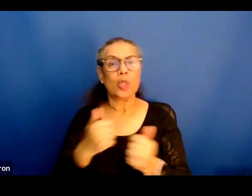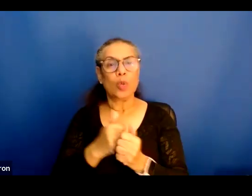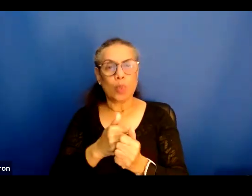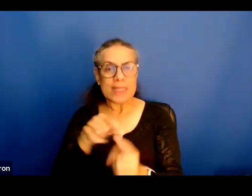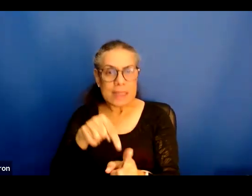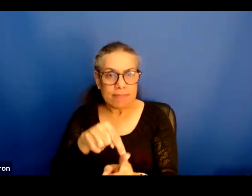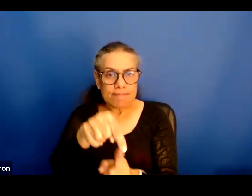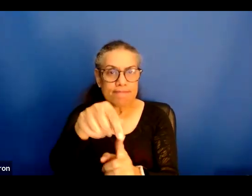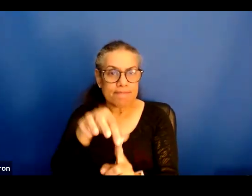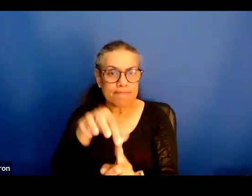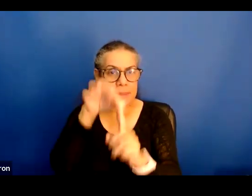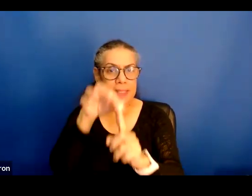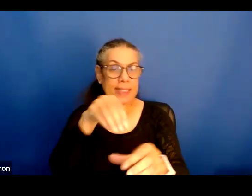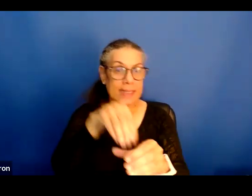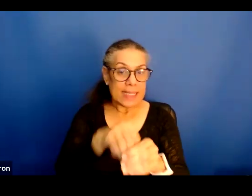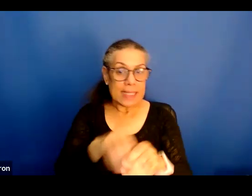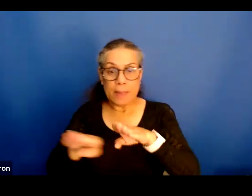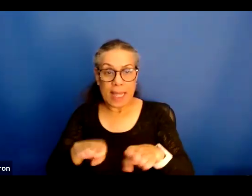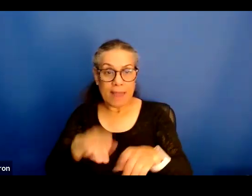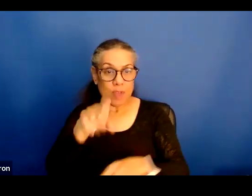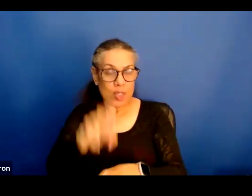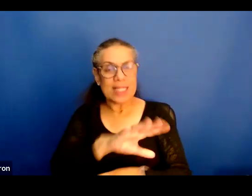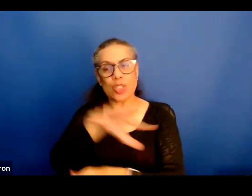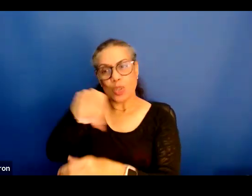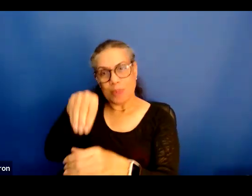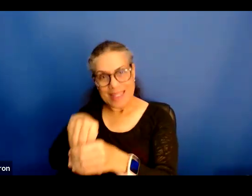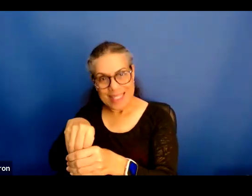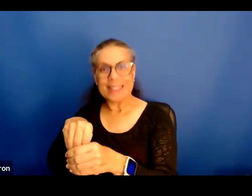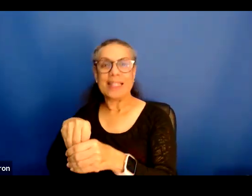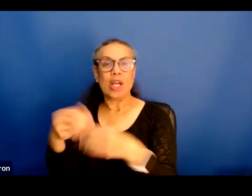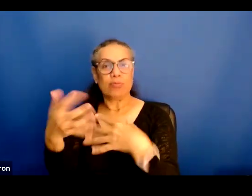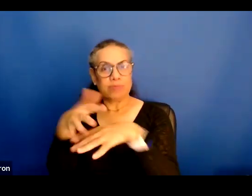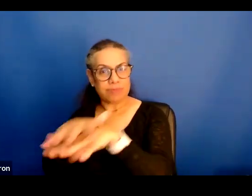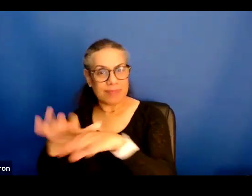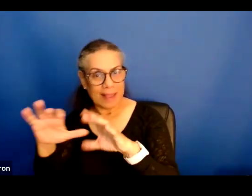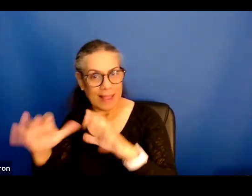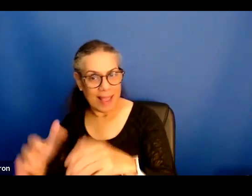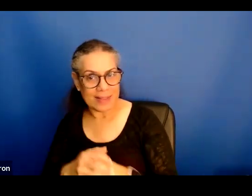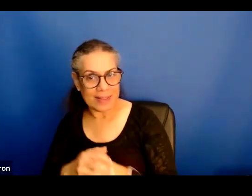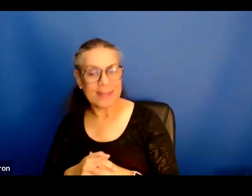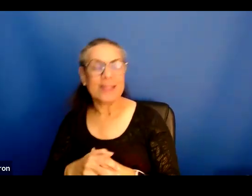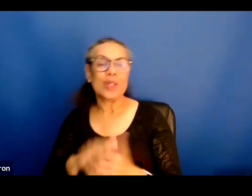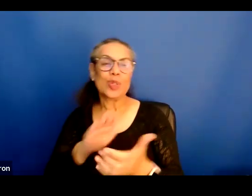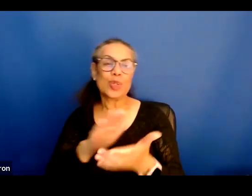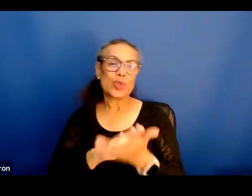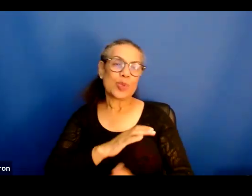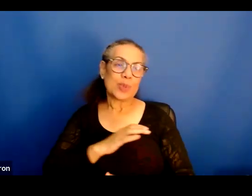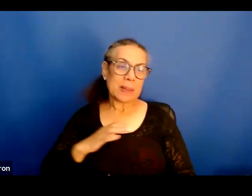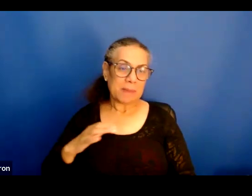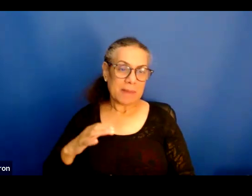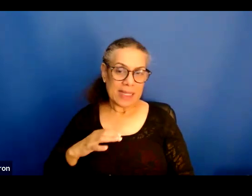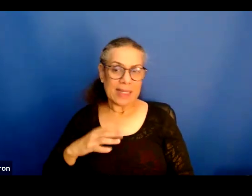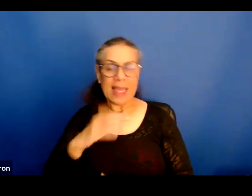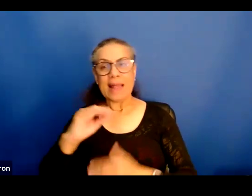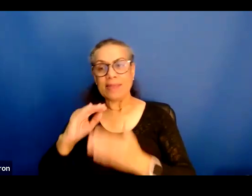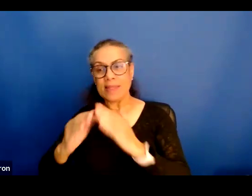and behavioral needs transition into inclusive classrooms. The chairperson and members of the school committee of the City